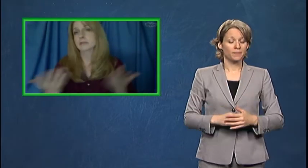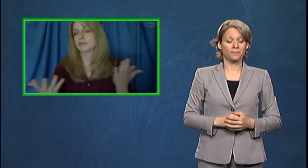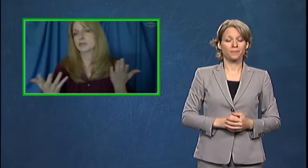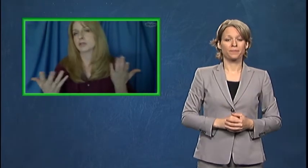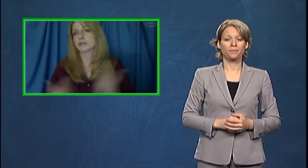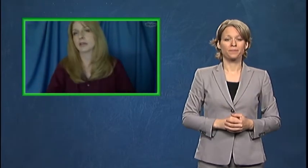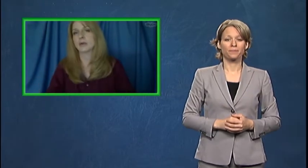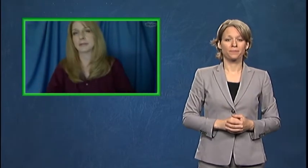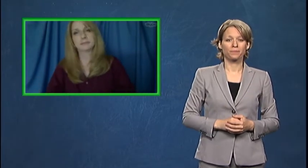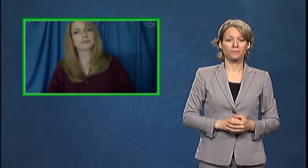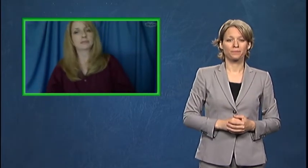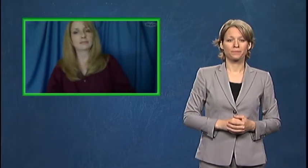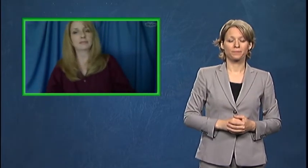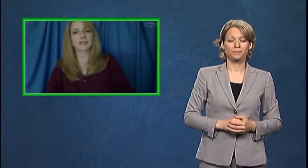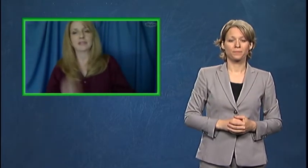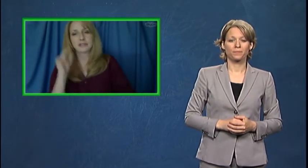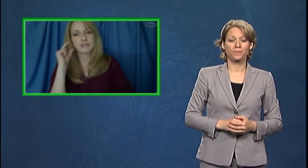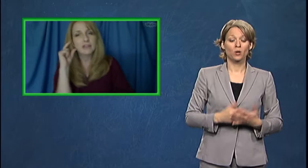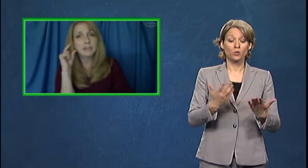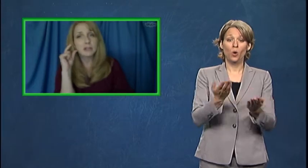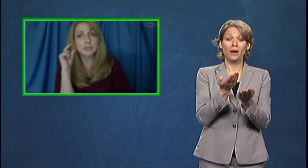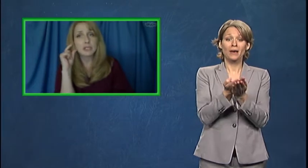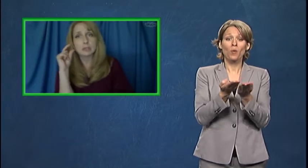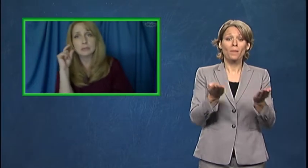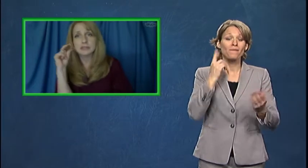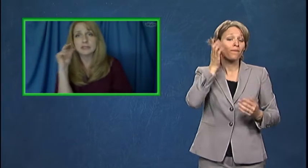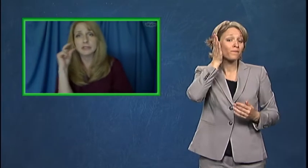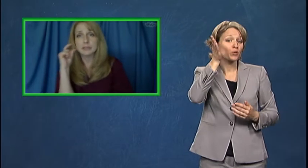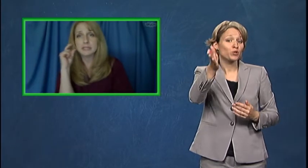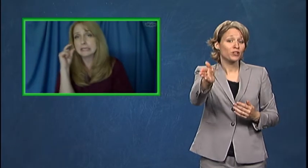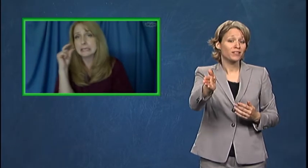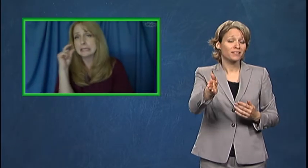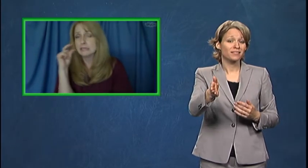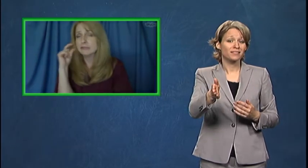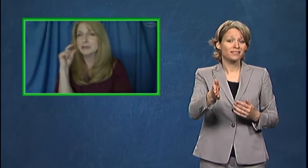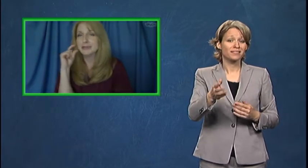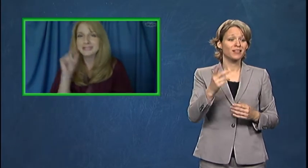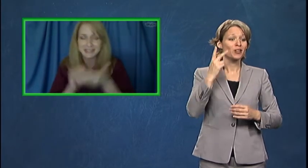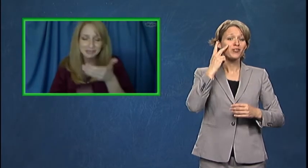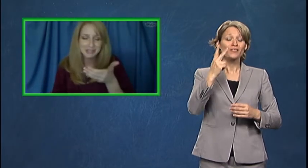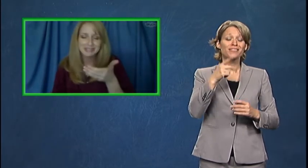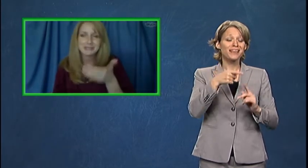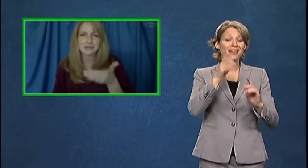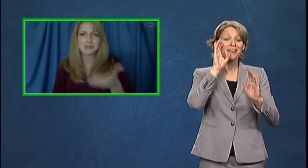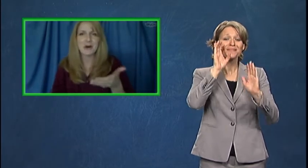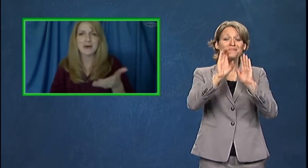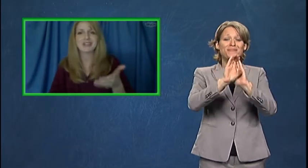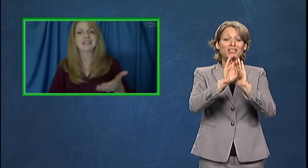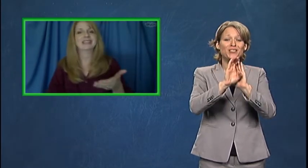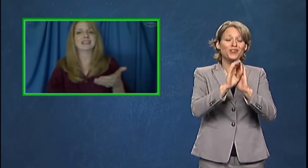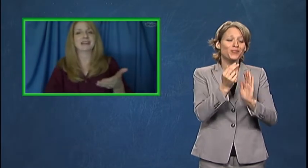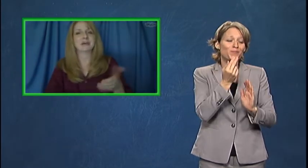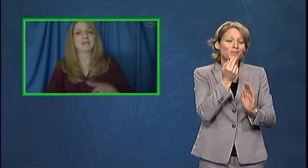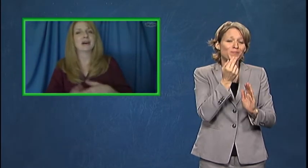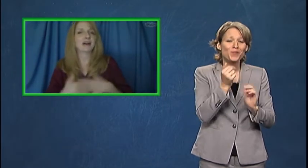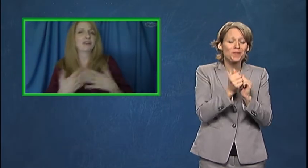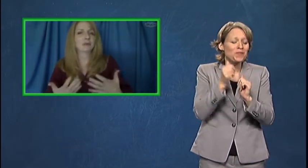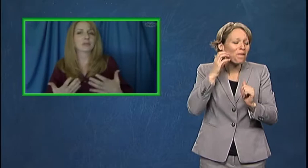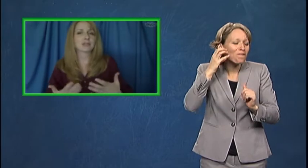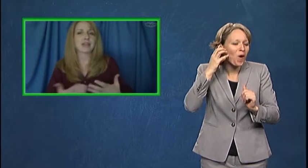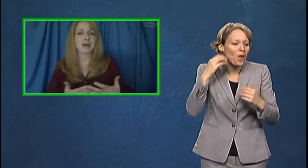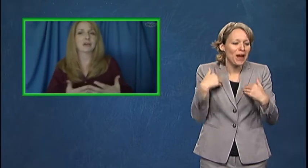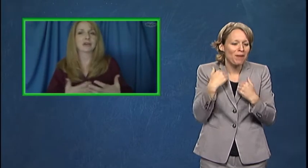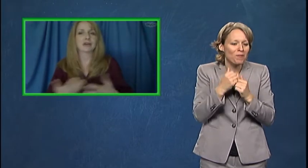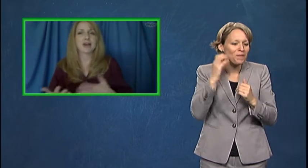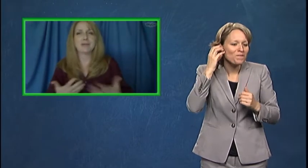And future of the equipment. I've got that funny little picture of Will Ferrell with his tiny little phone. Things are getting so small. Of